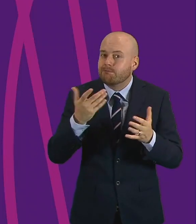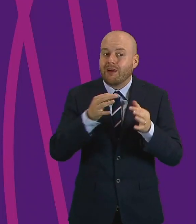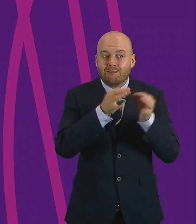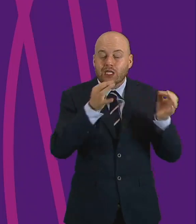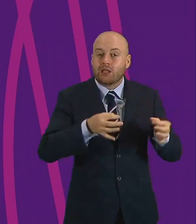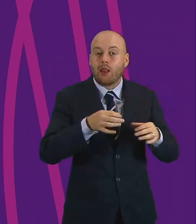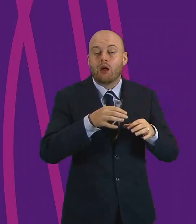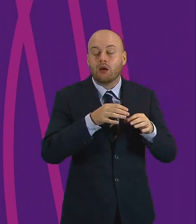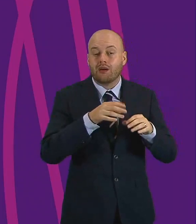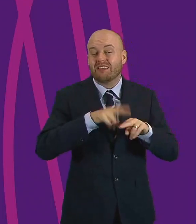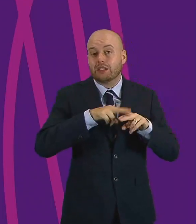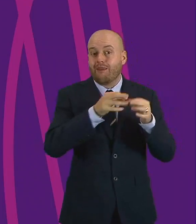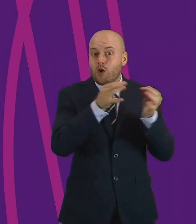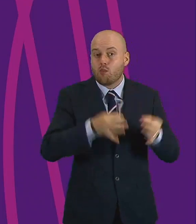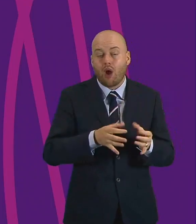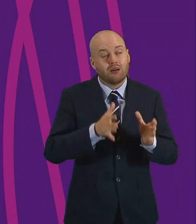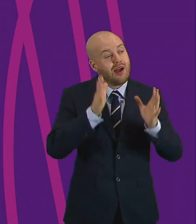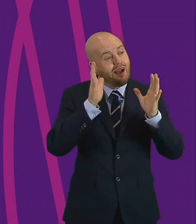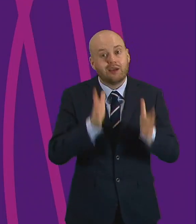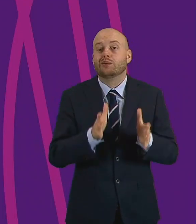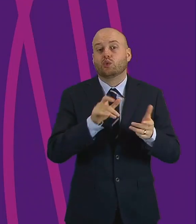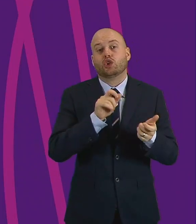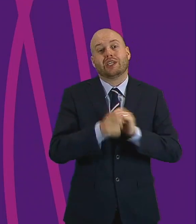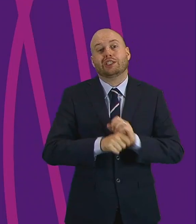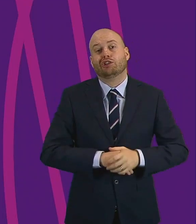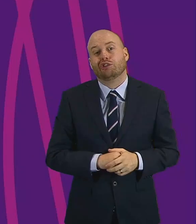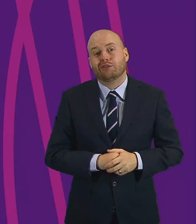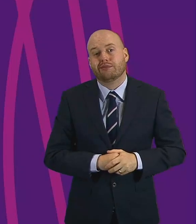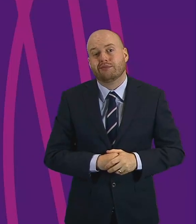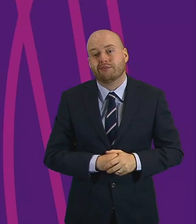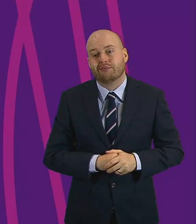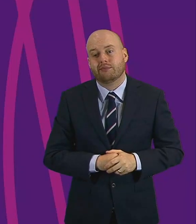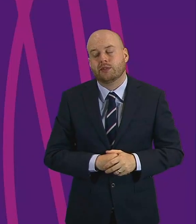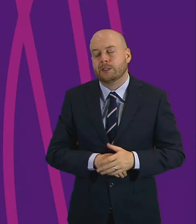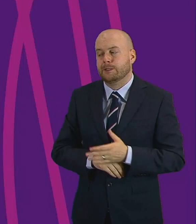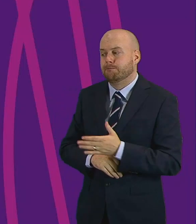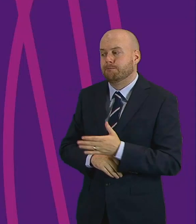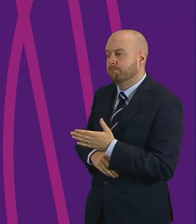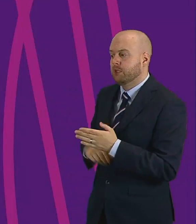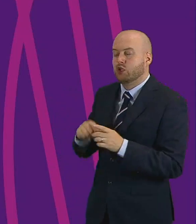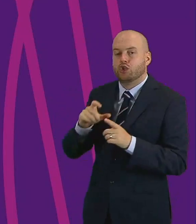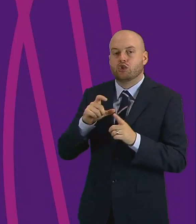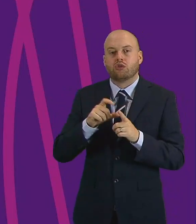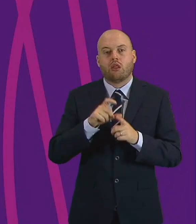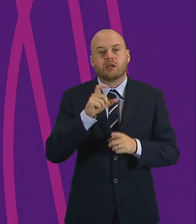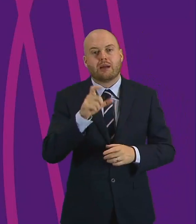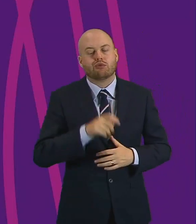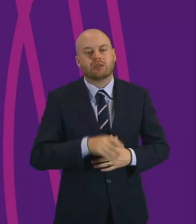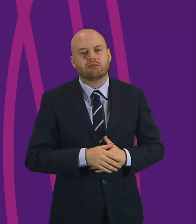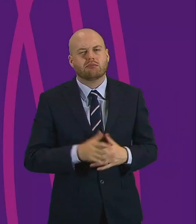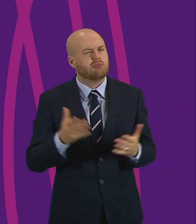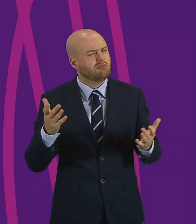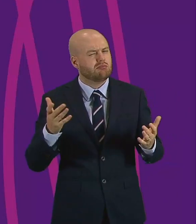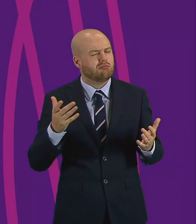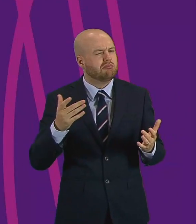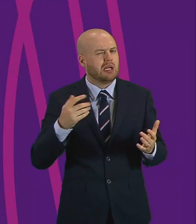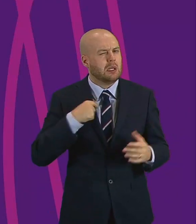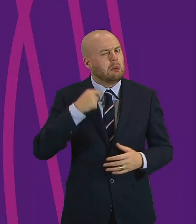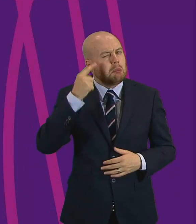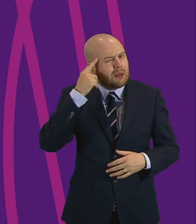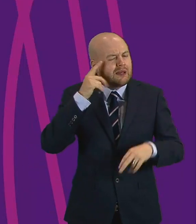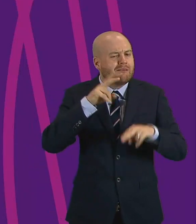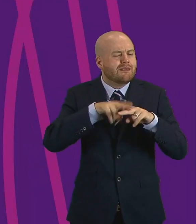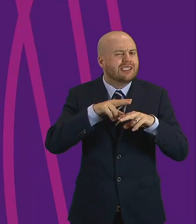change? Donald Cameron. Well, I would accept that the fiscal framework protects the Scottish budget